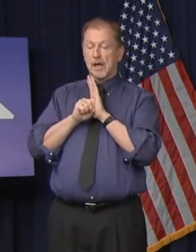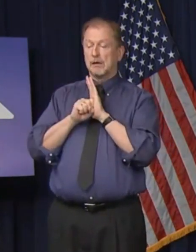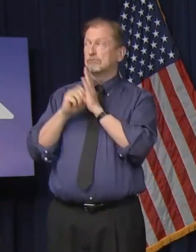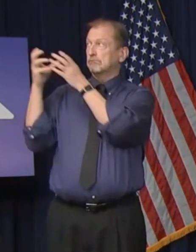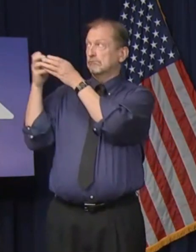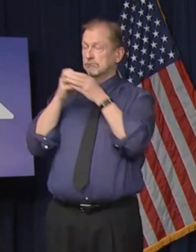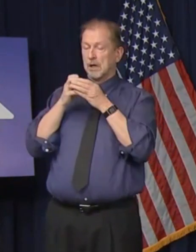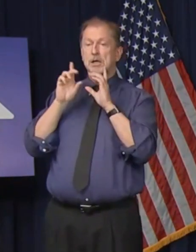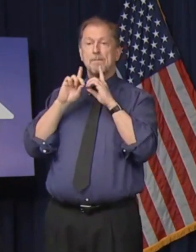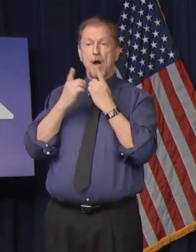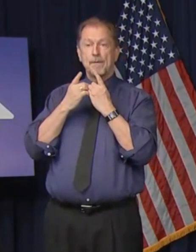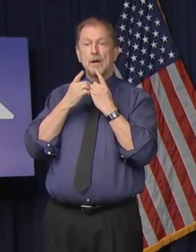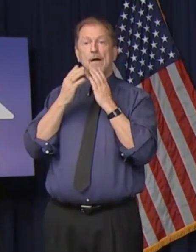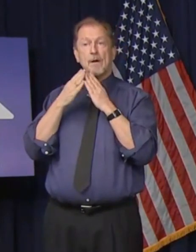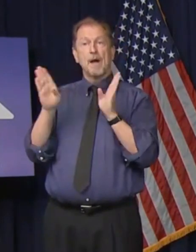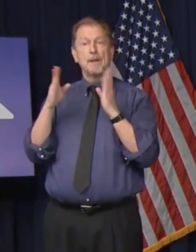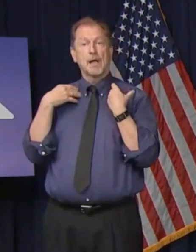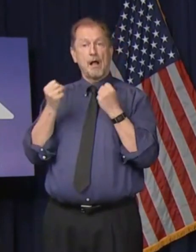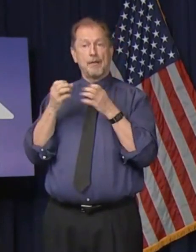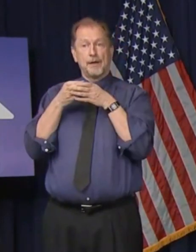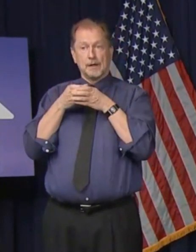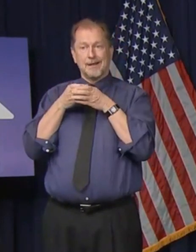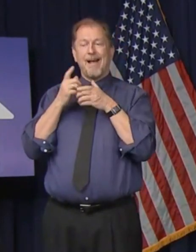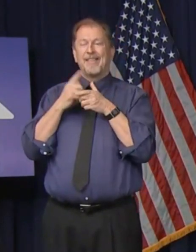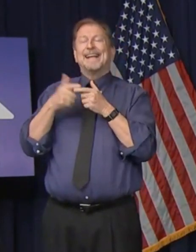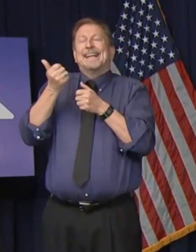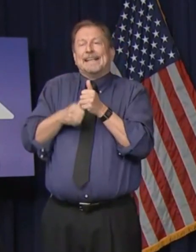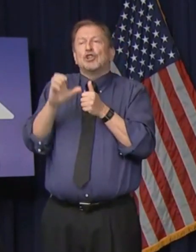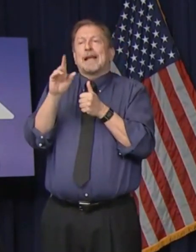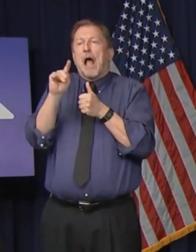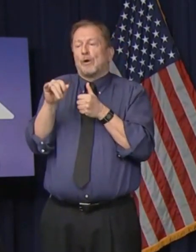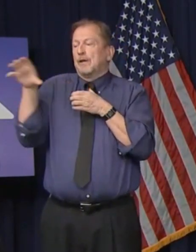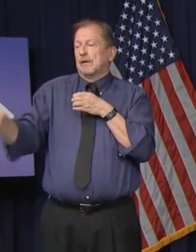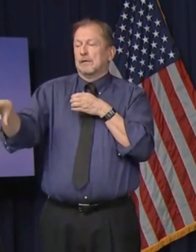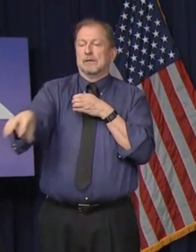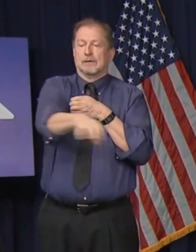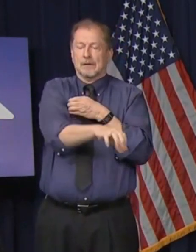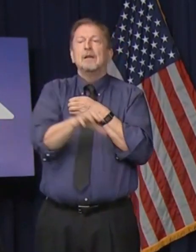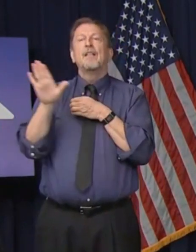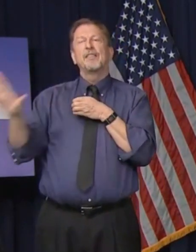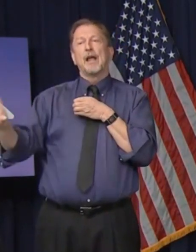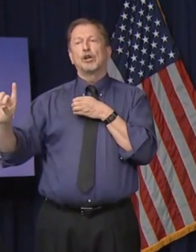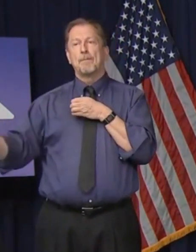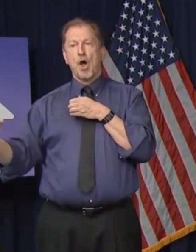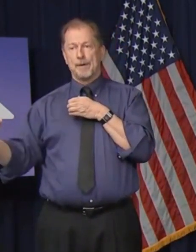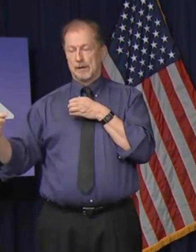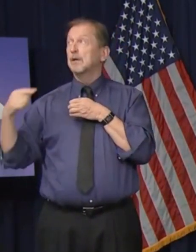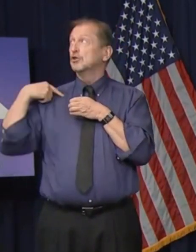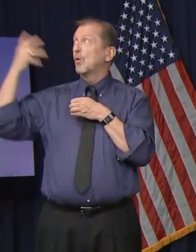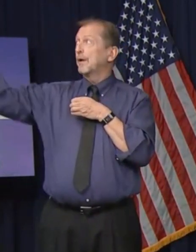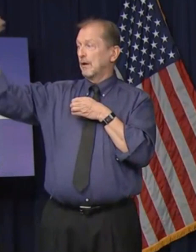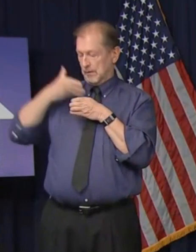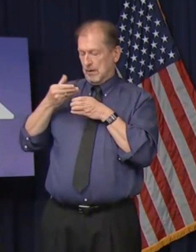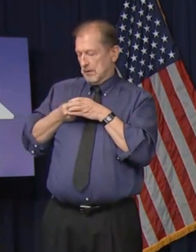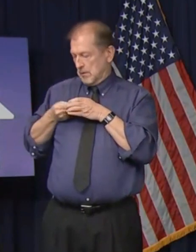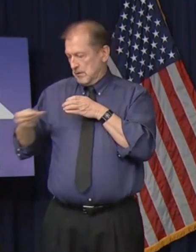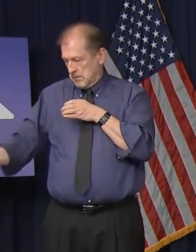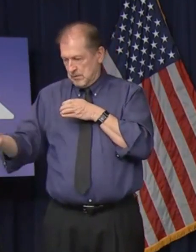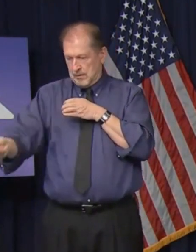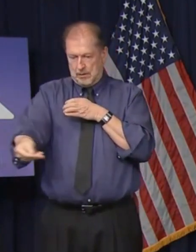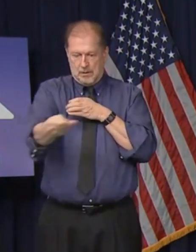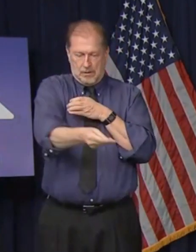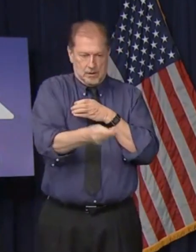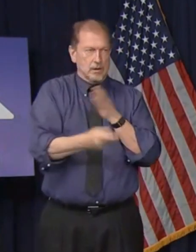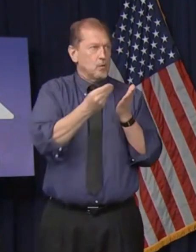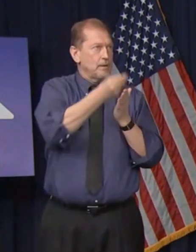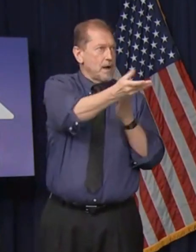county levels, other than where there's a city department like there is in the city of Chicago. The county Department of Public Health is responsible for